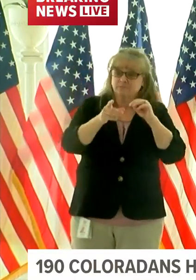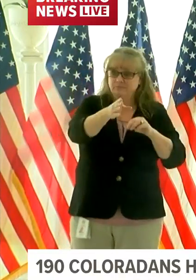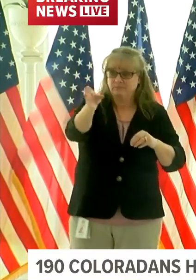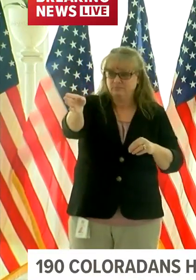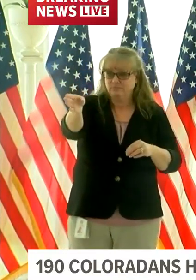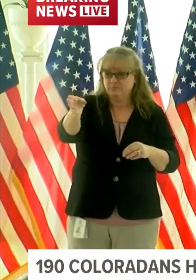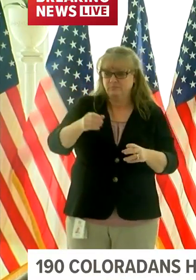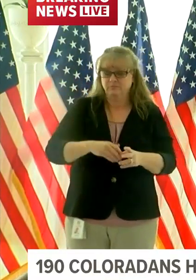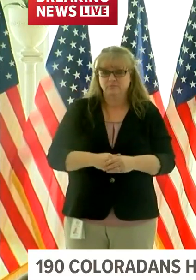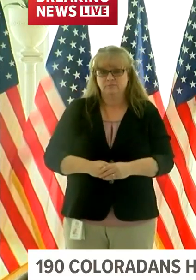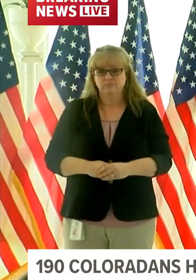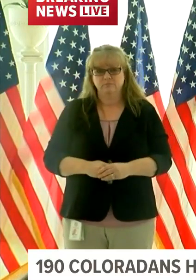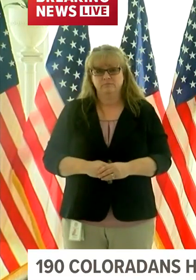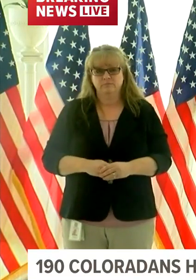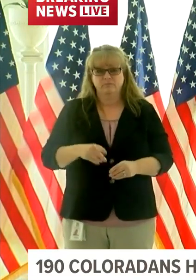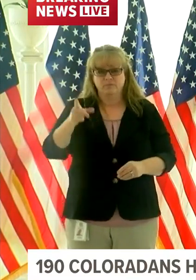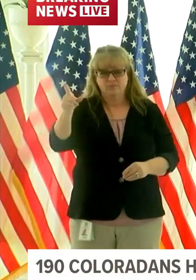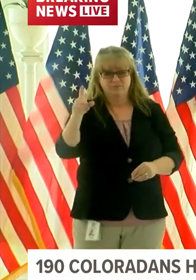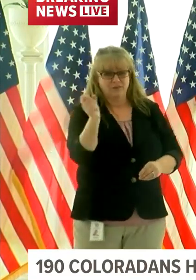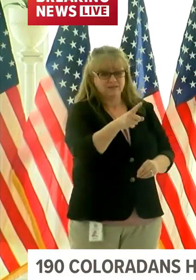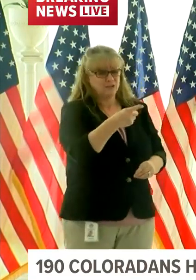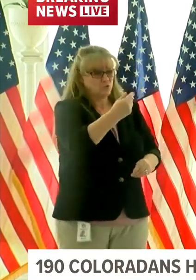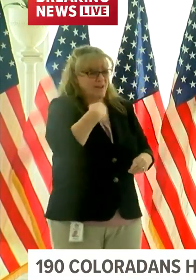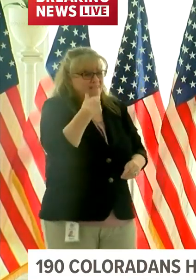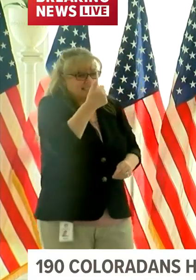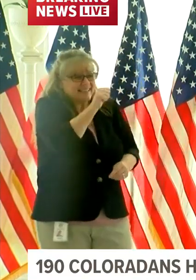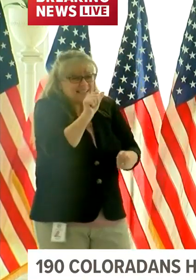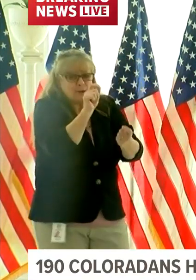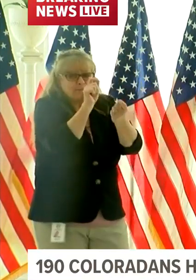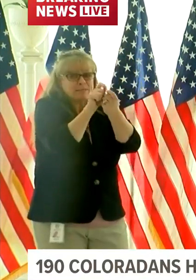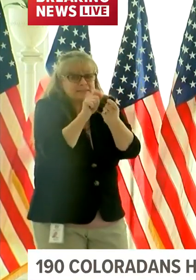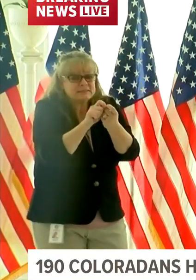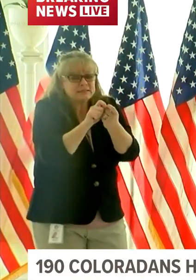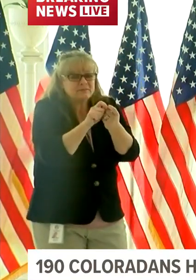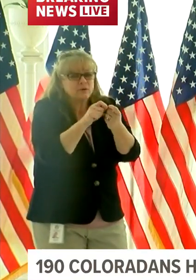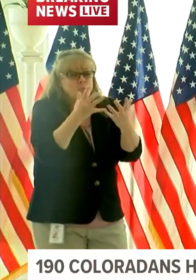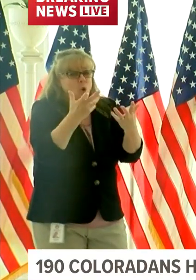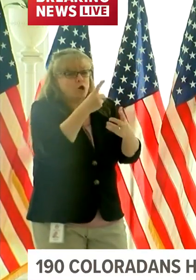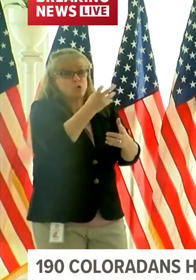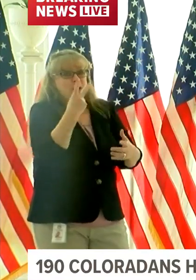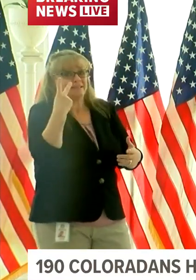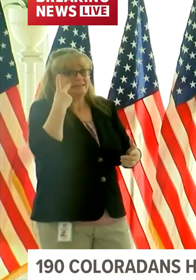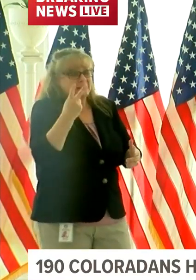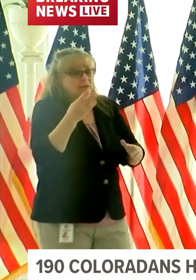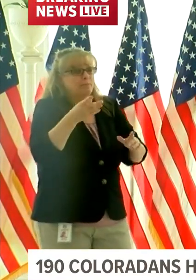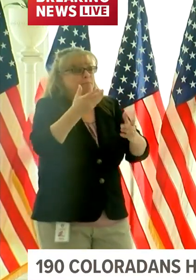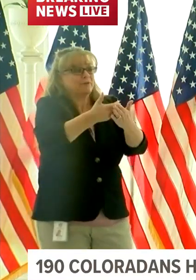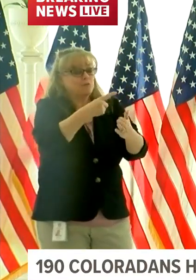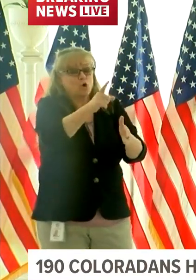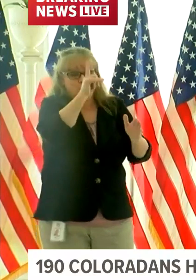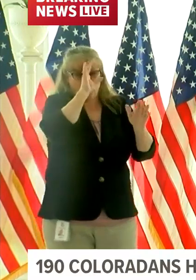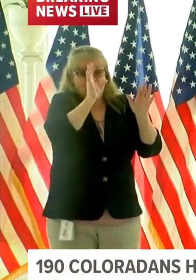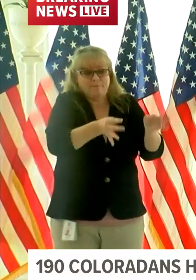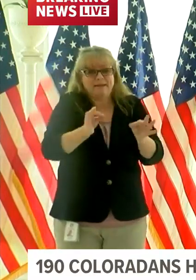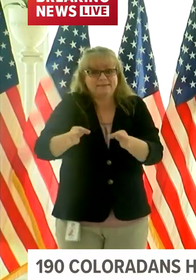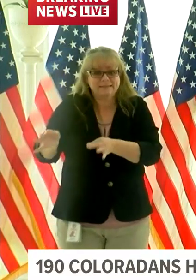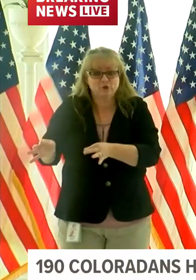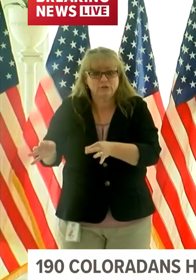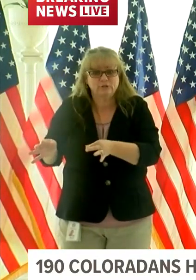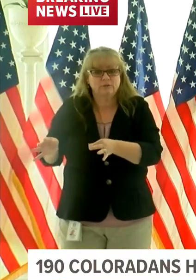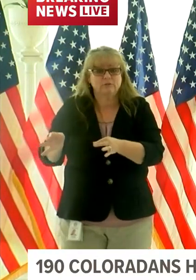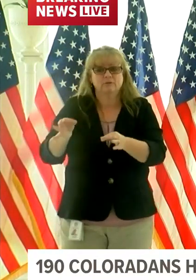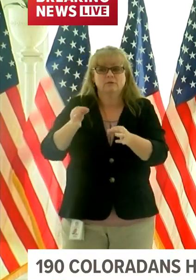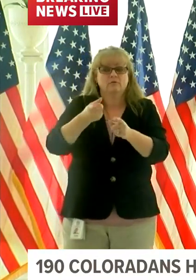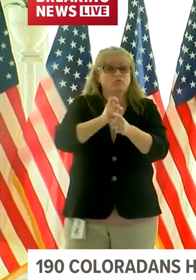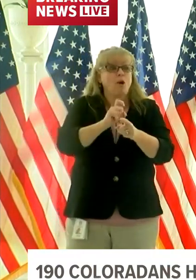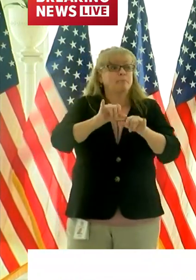you can move to that April 26th evolution away from stay-at-home? Yeah, I'd say the biggest data point, there's a lot, obviously, of